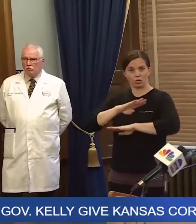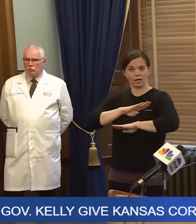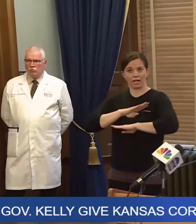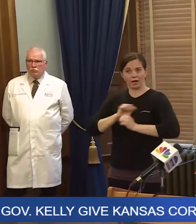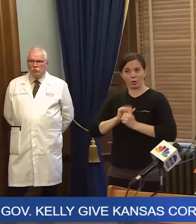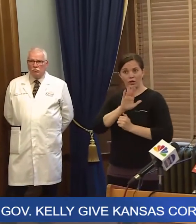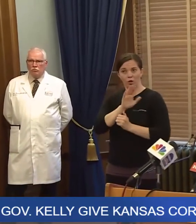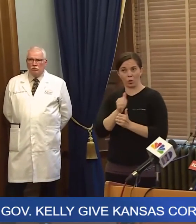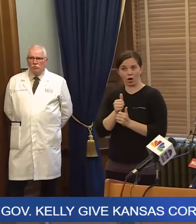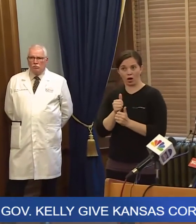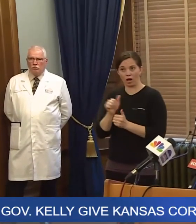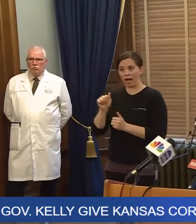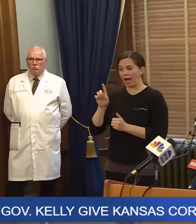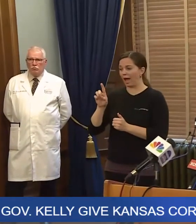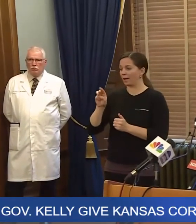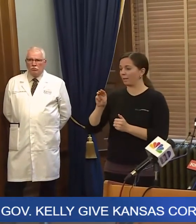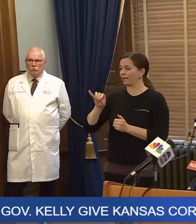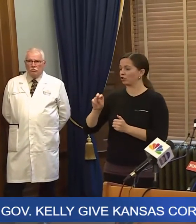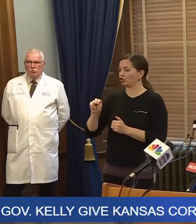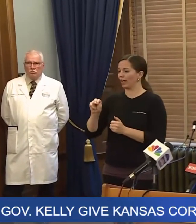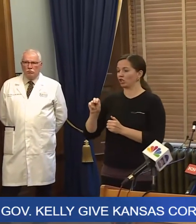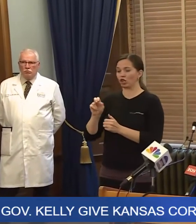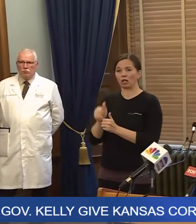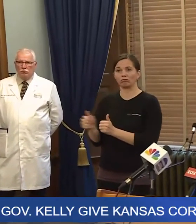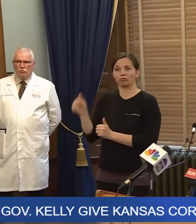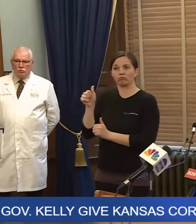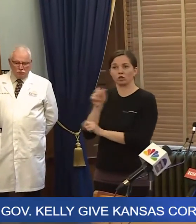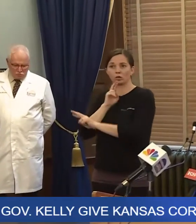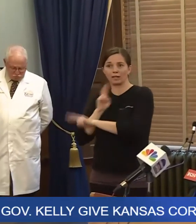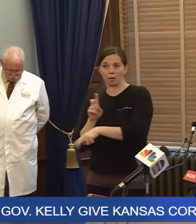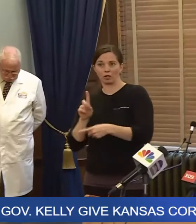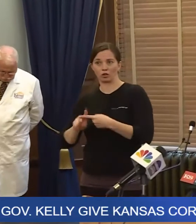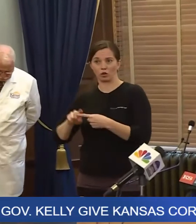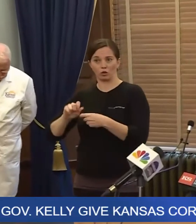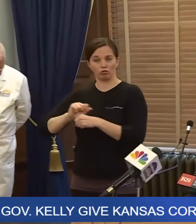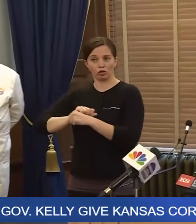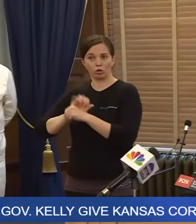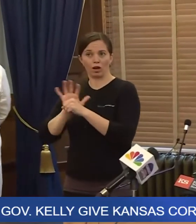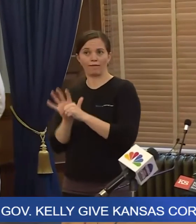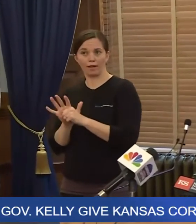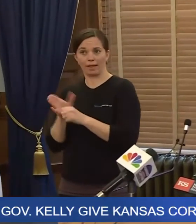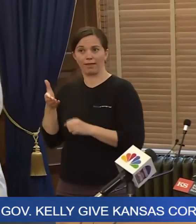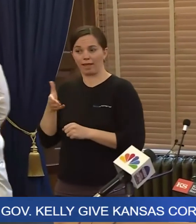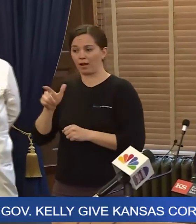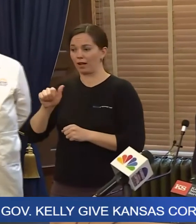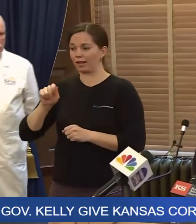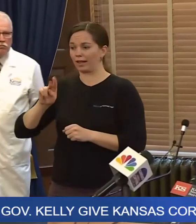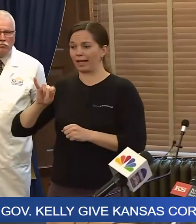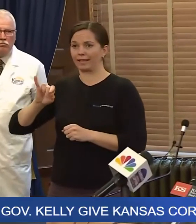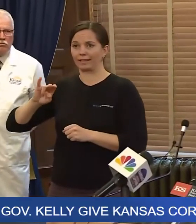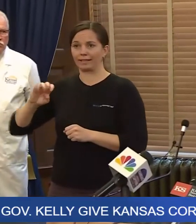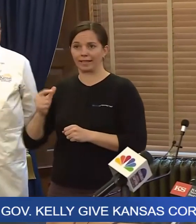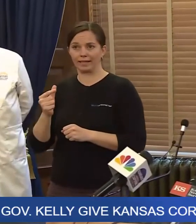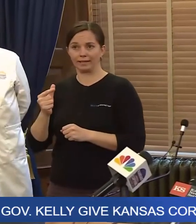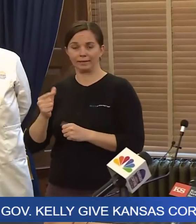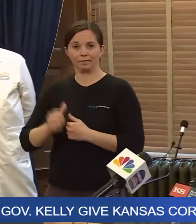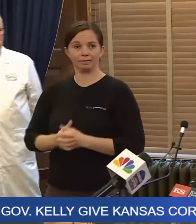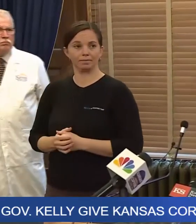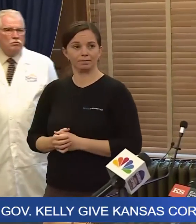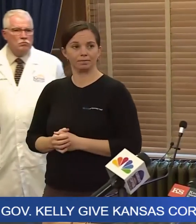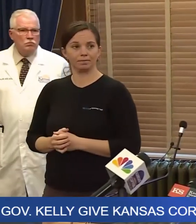with your administration's response to the coronavirus outbreak at Lansing, given the mounting death toll?